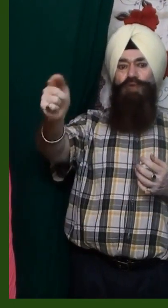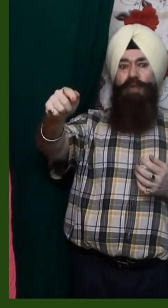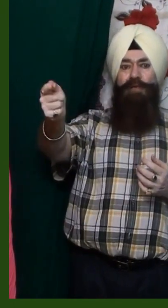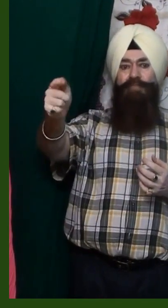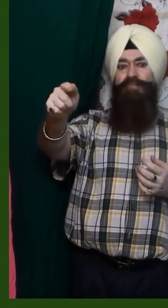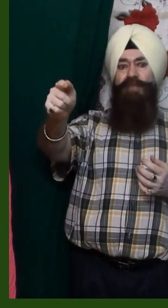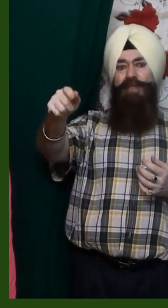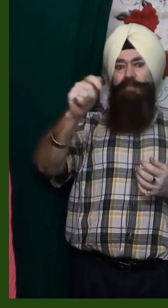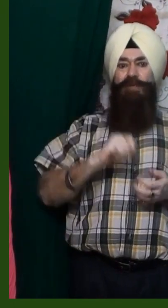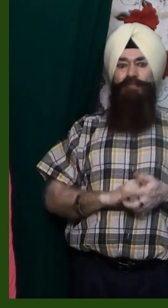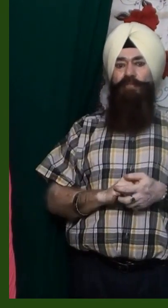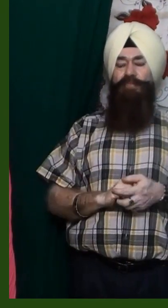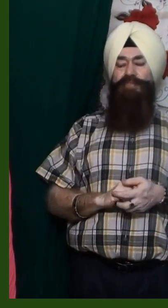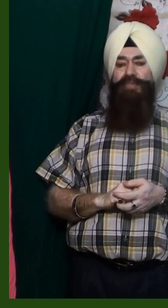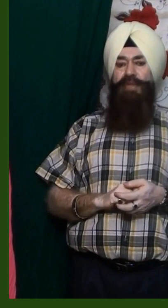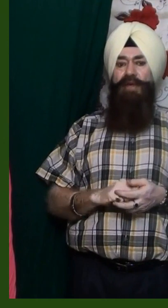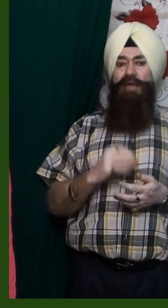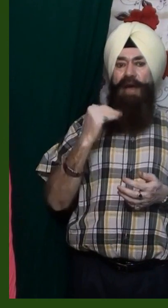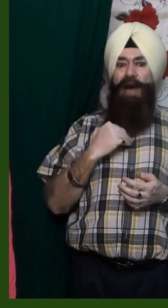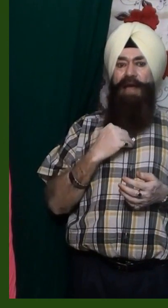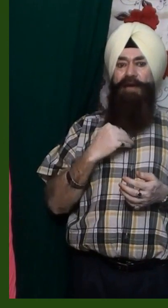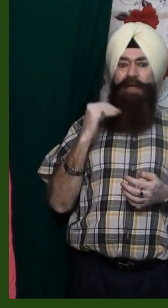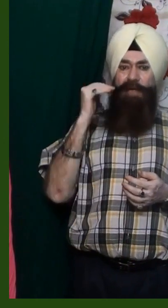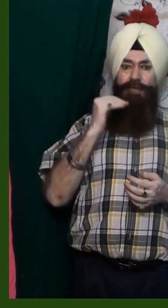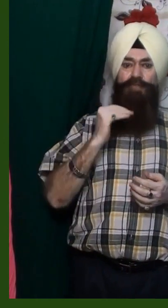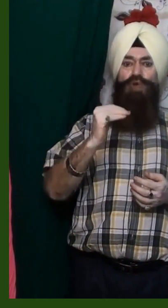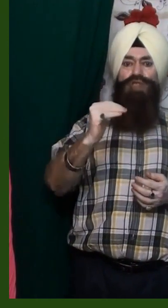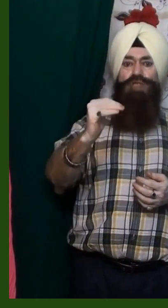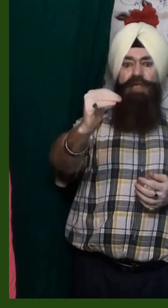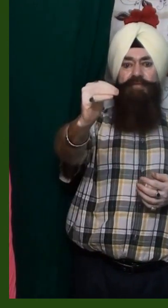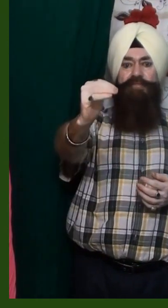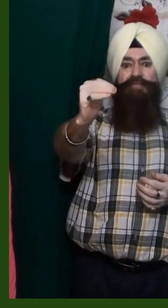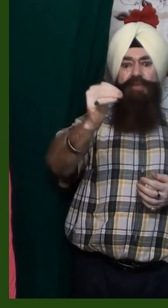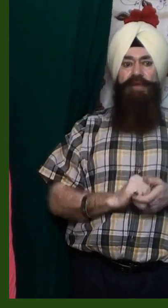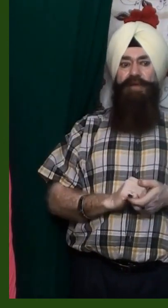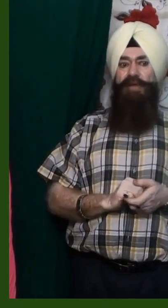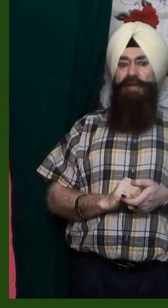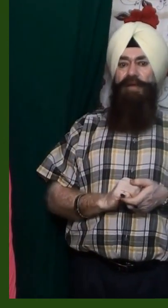with my reference frame, you mean the platform. I am in motion.